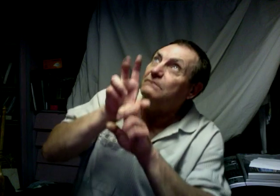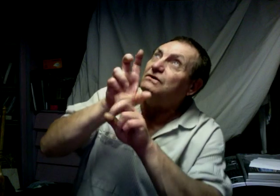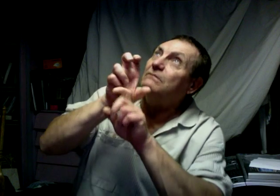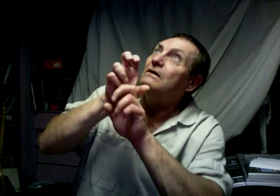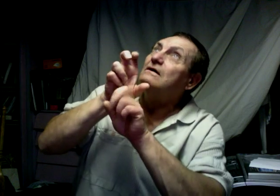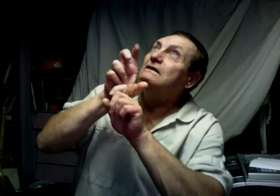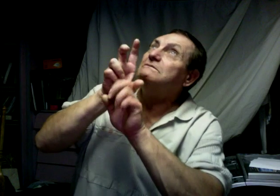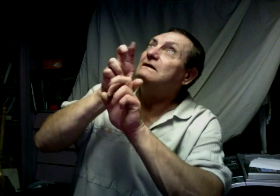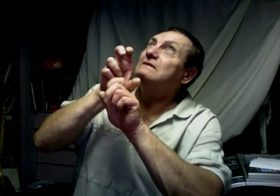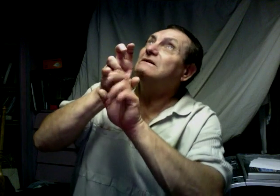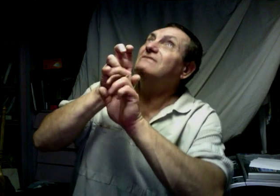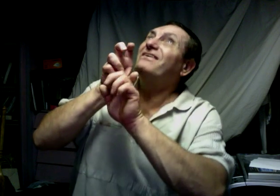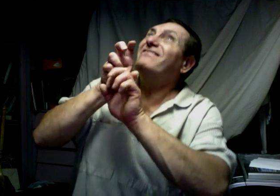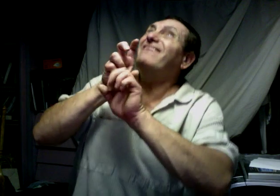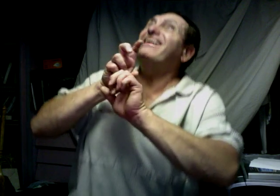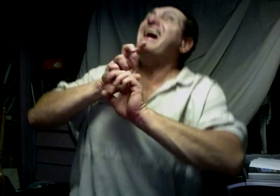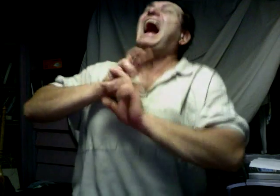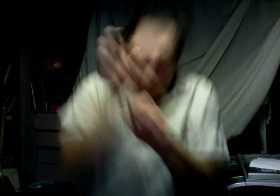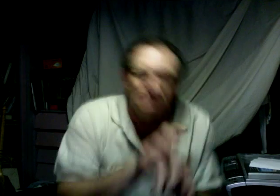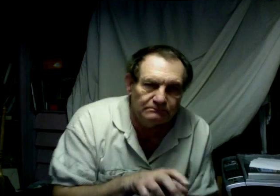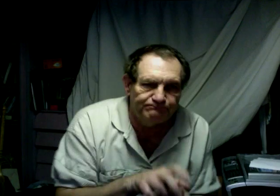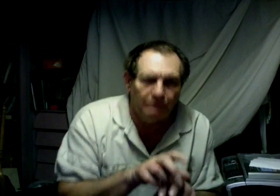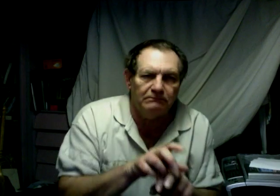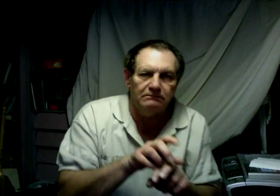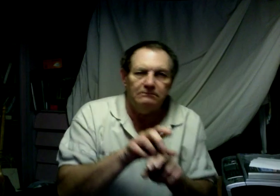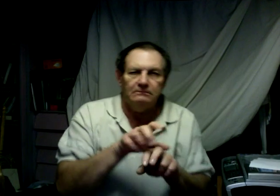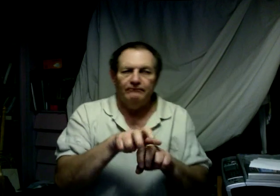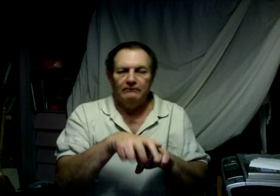up, up, up, up, up, up. Boom.